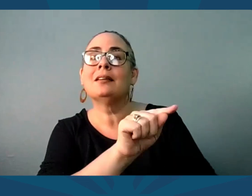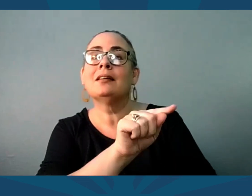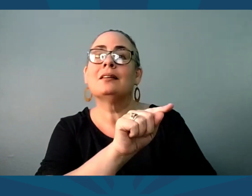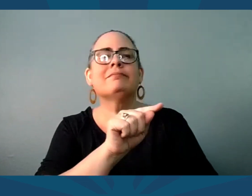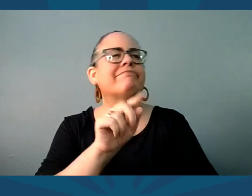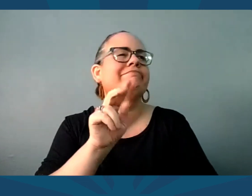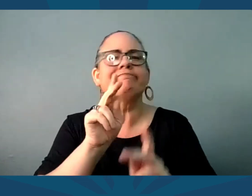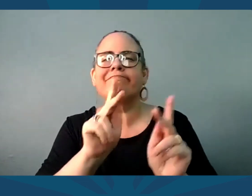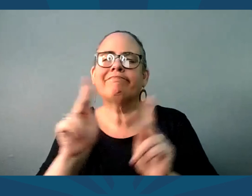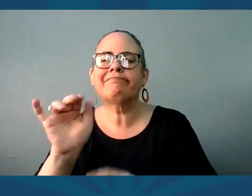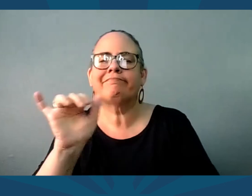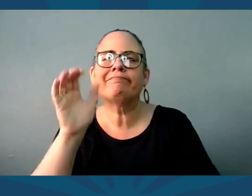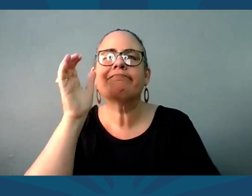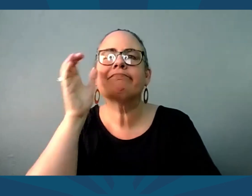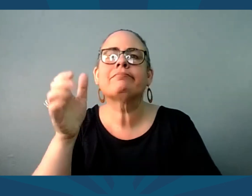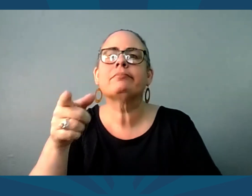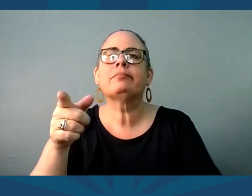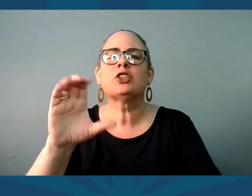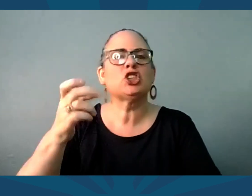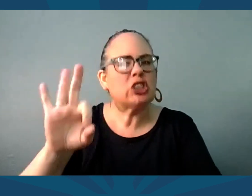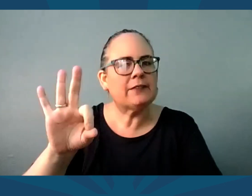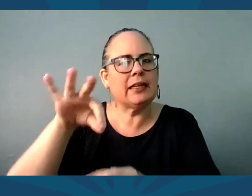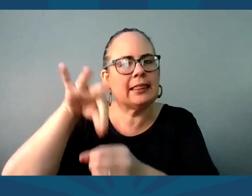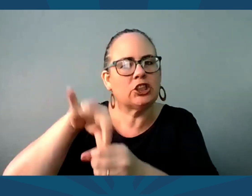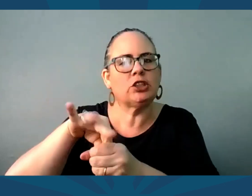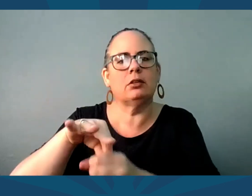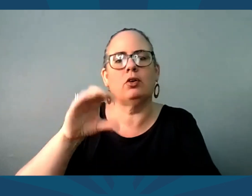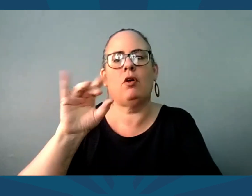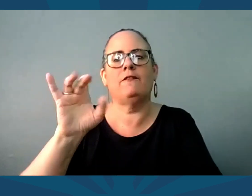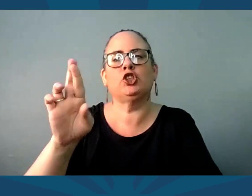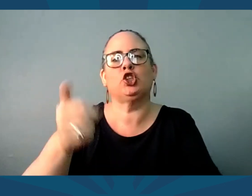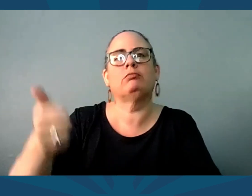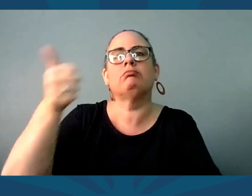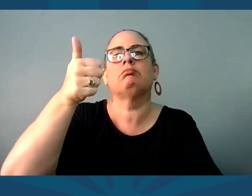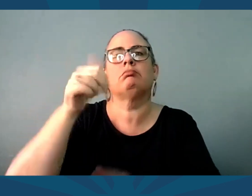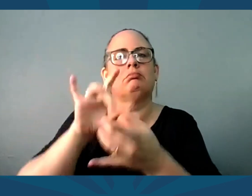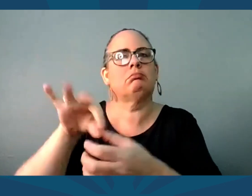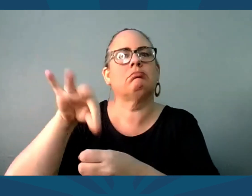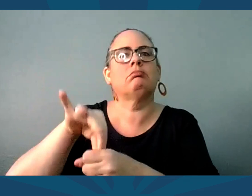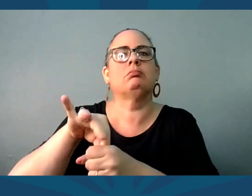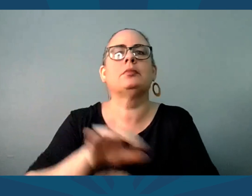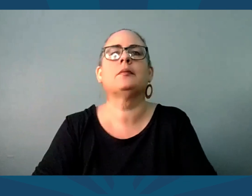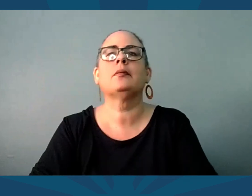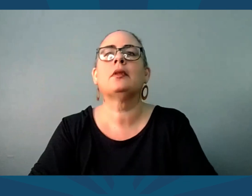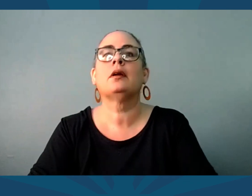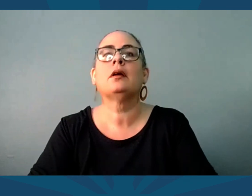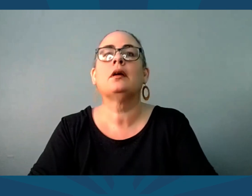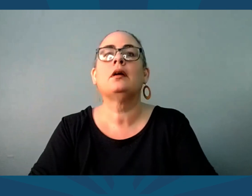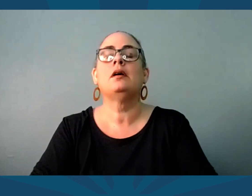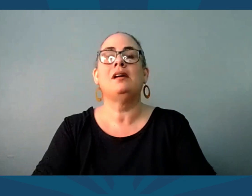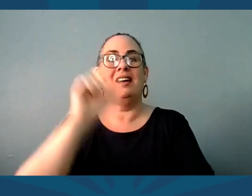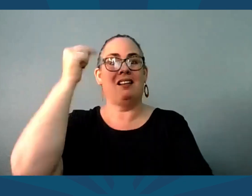The Arizona Secretary of State acts as the Chief Election Officer.